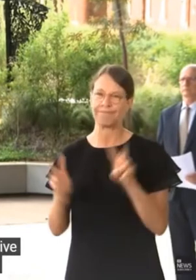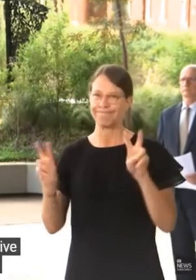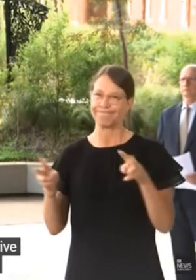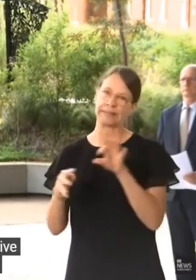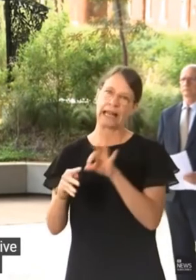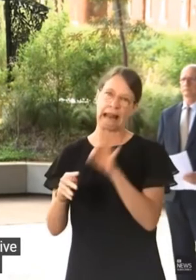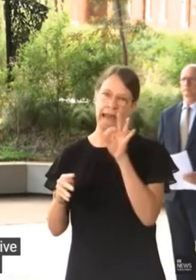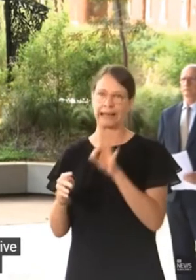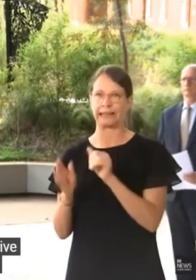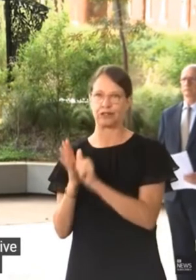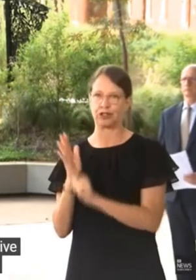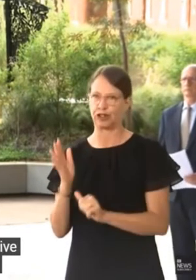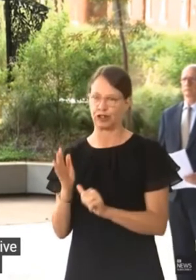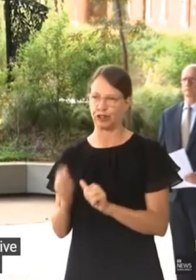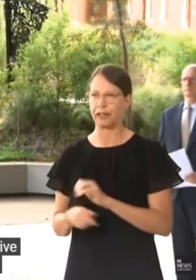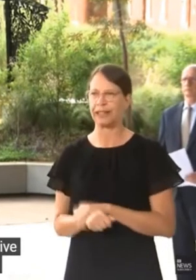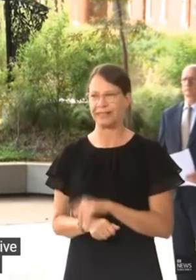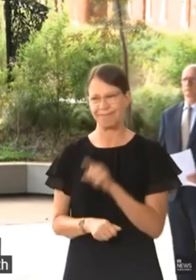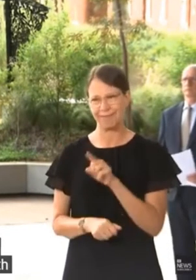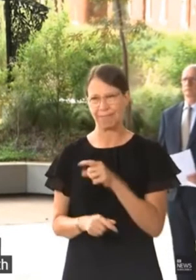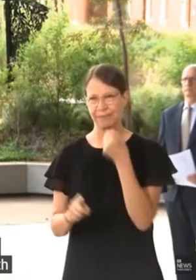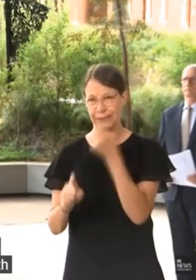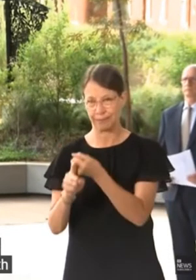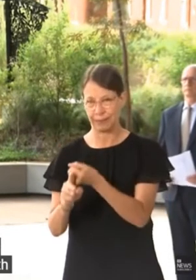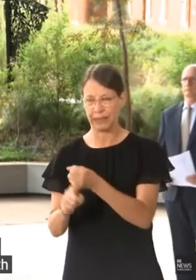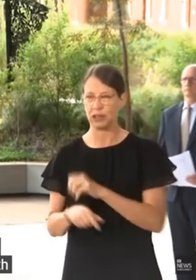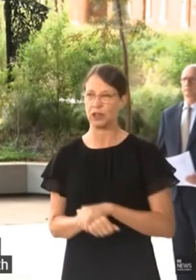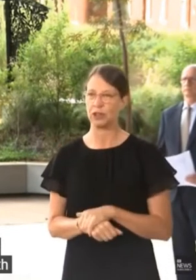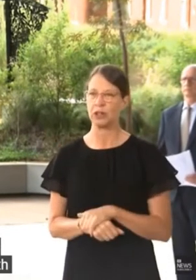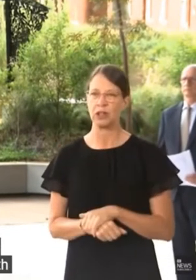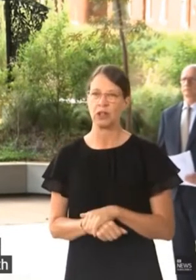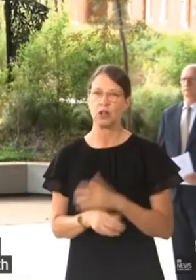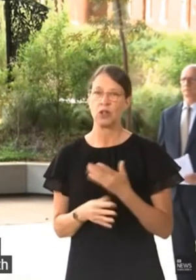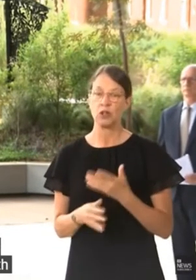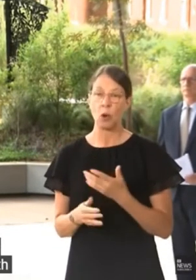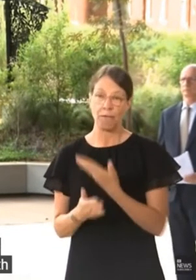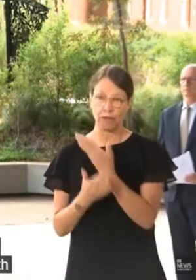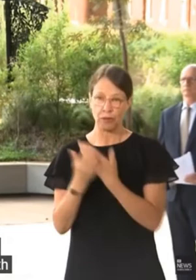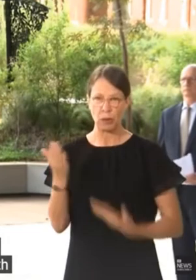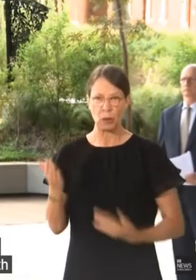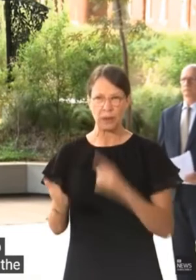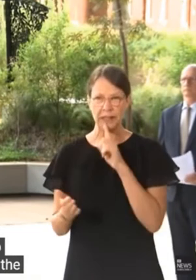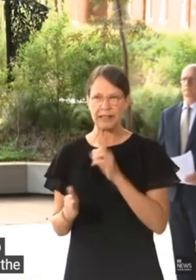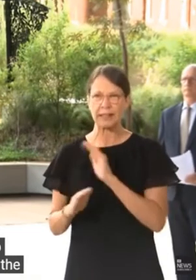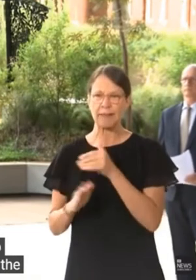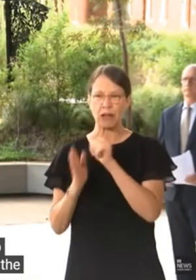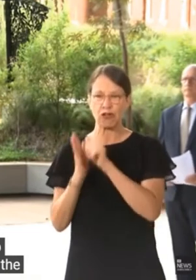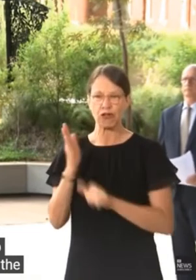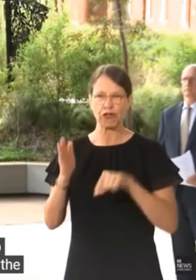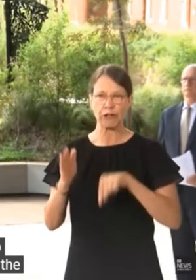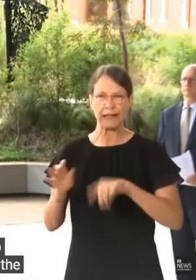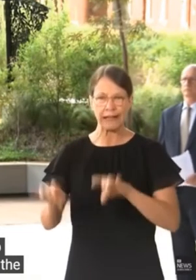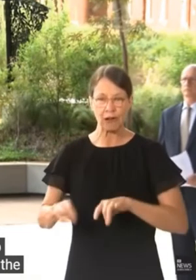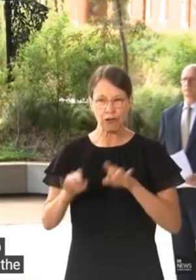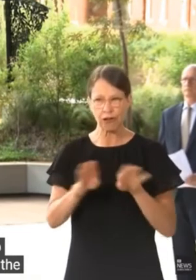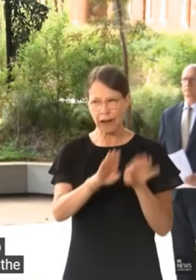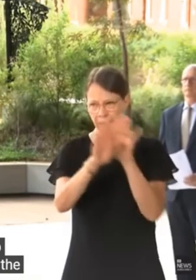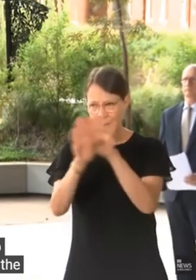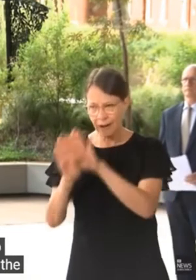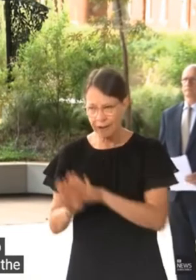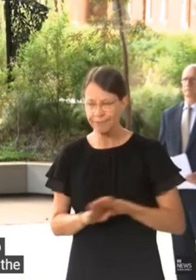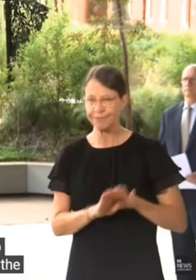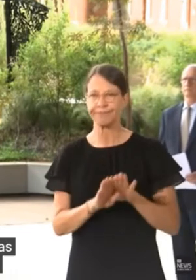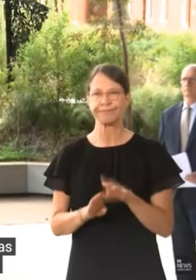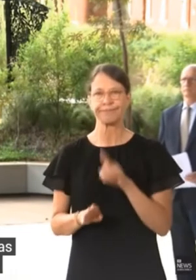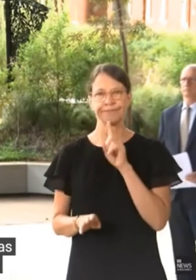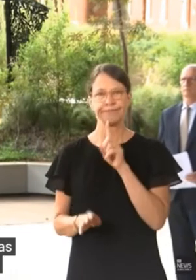There's a report out today from the Australian Institute of Health and Welfare with regard to surgical performance across the country. New South Wales